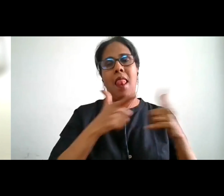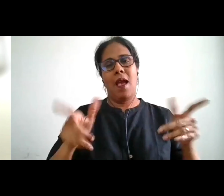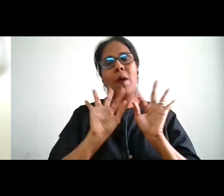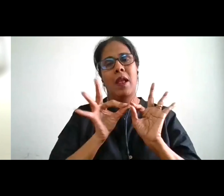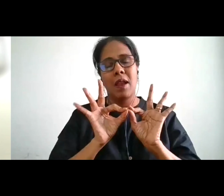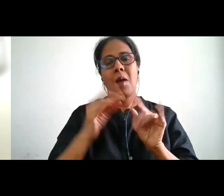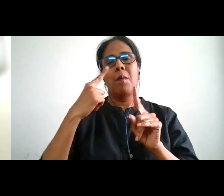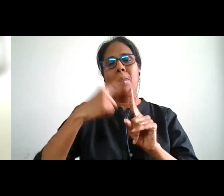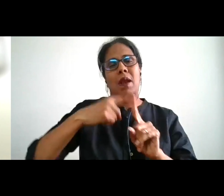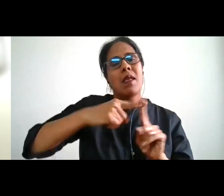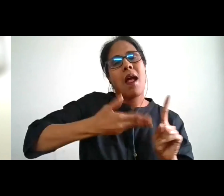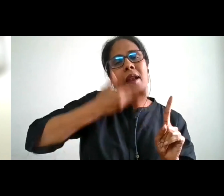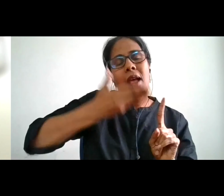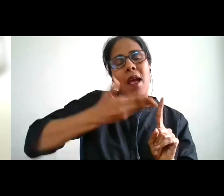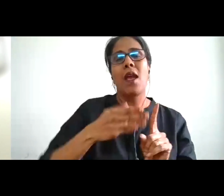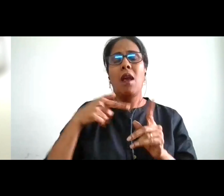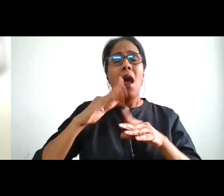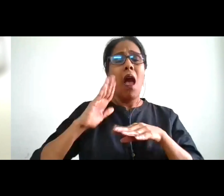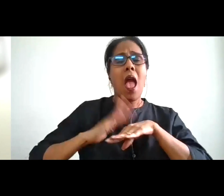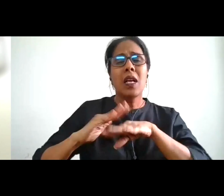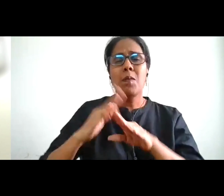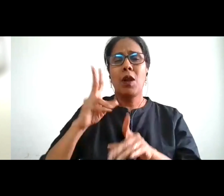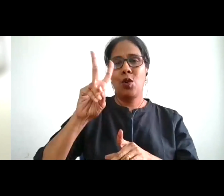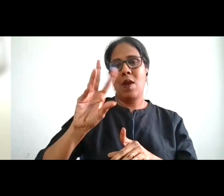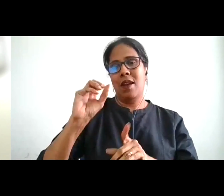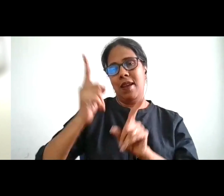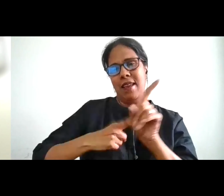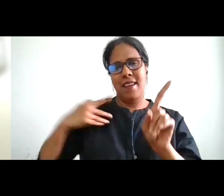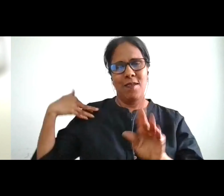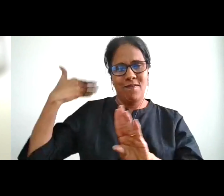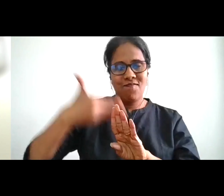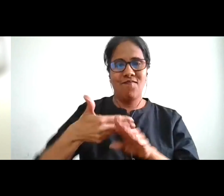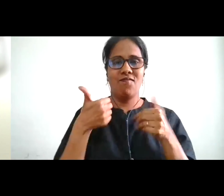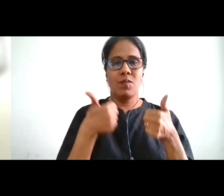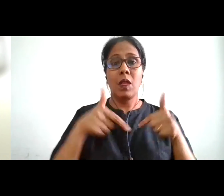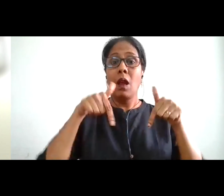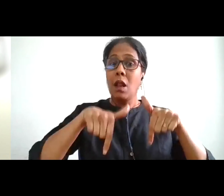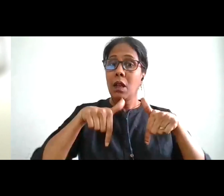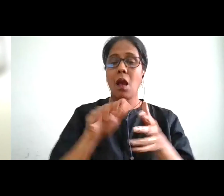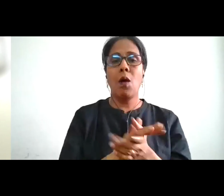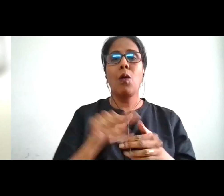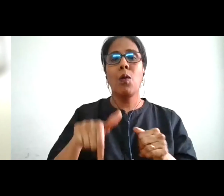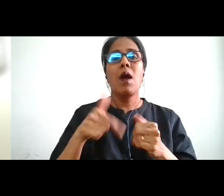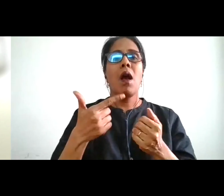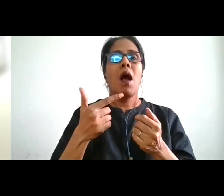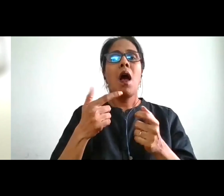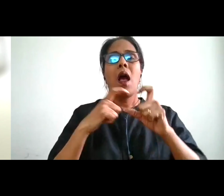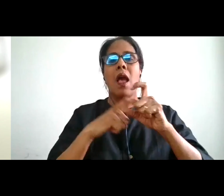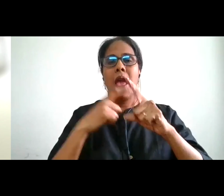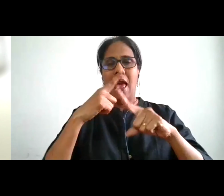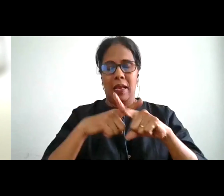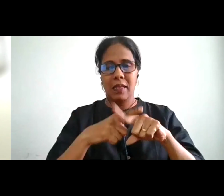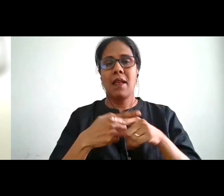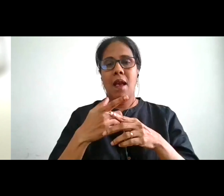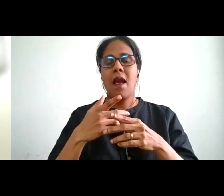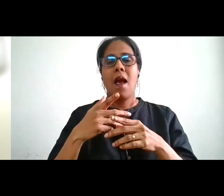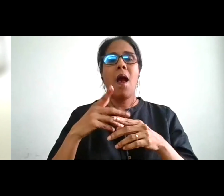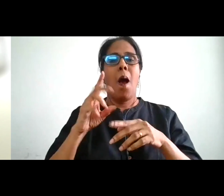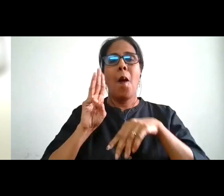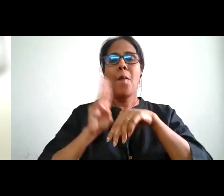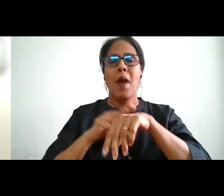experience of 20 years in the field. Currently, she is also an executive member of the Indian Sign